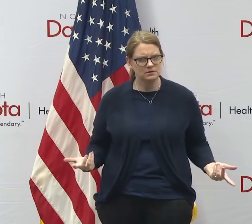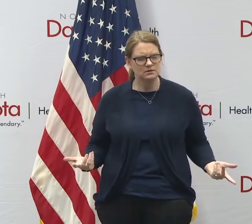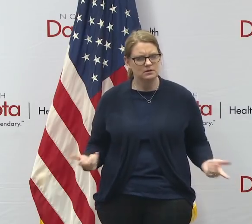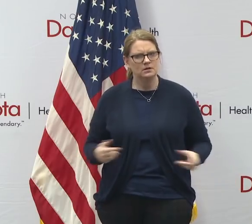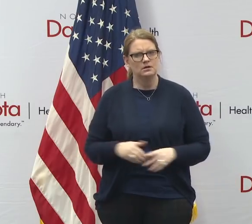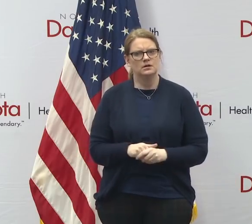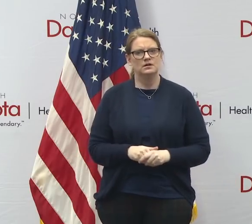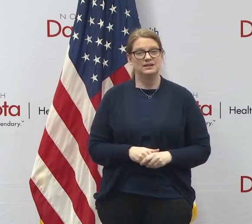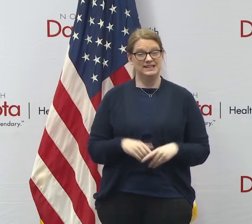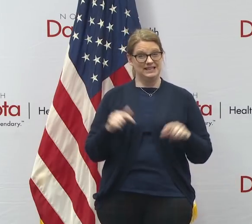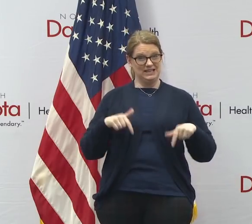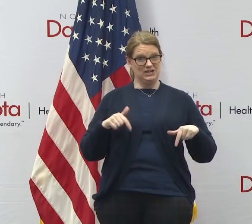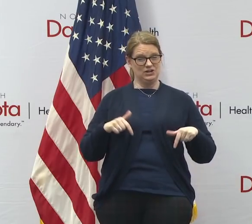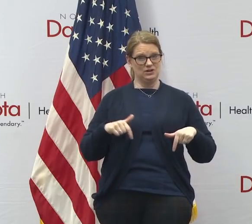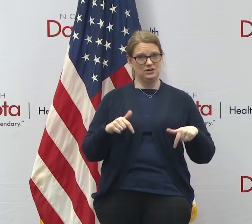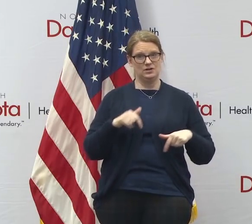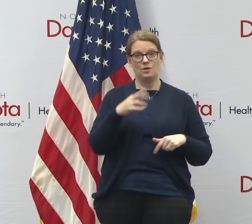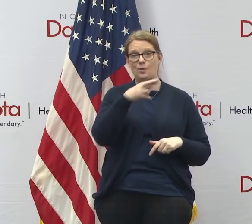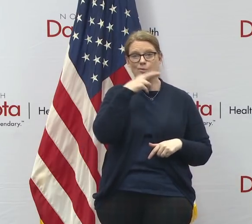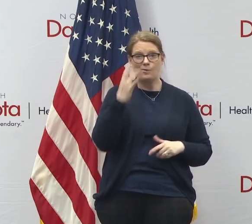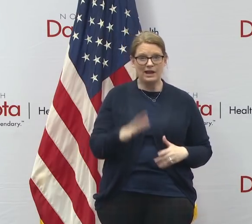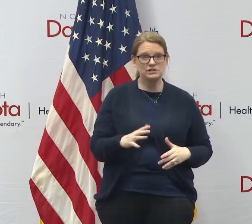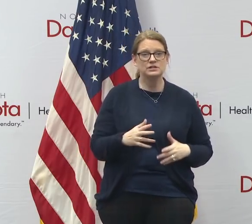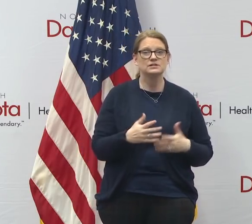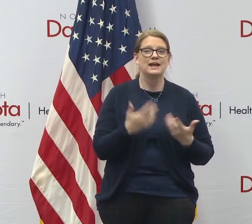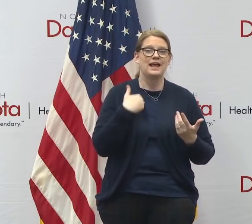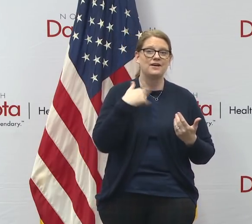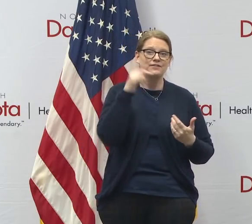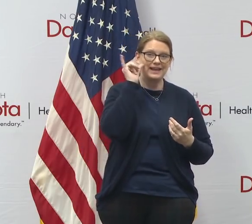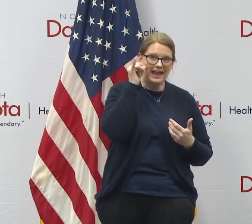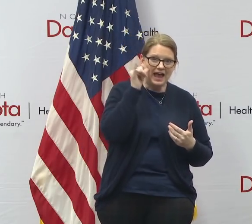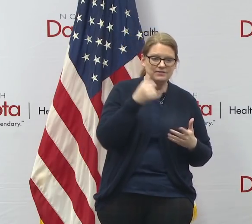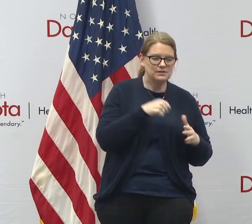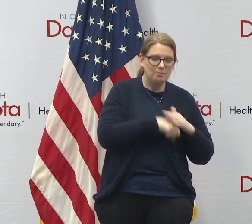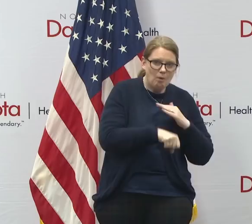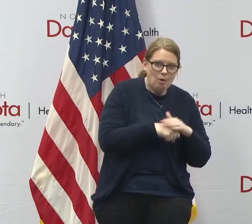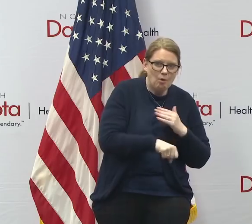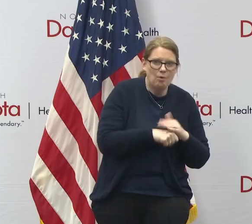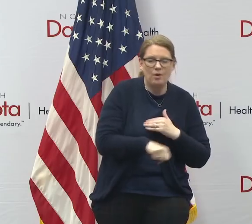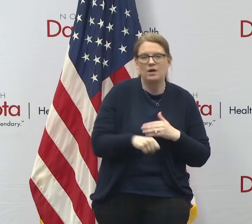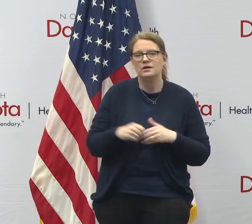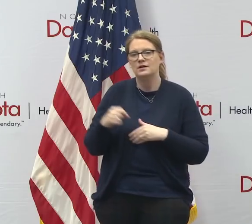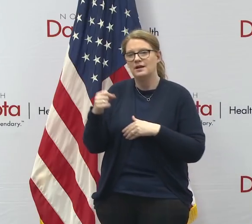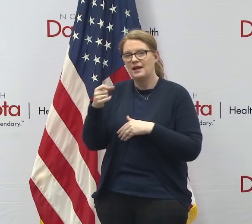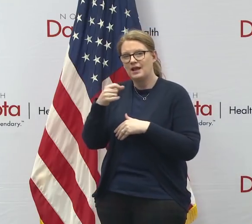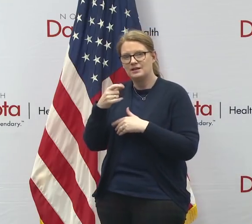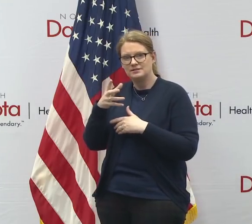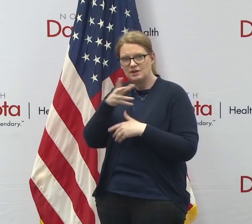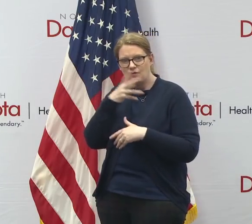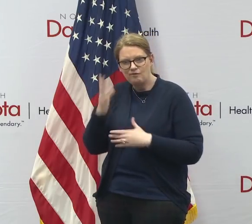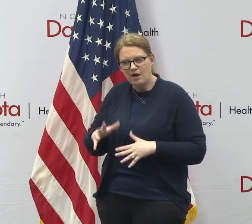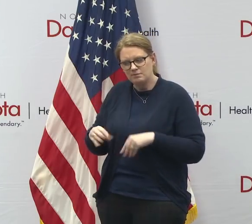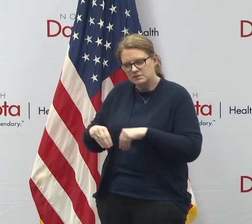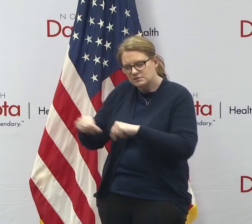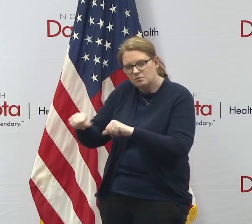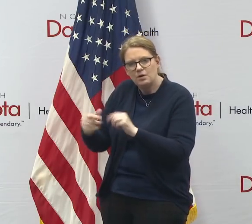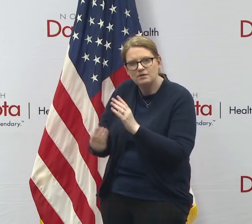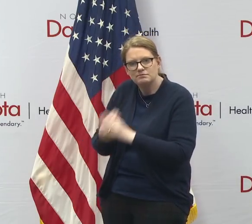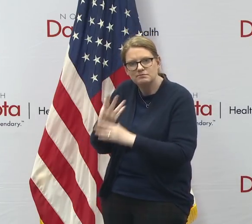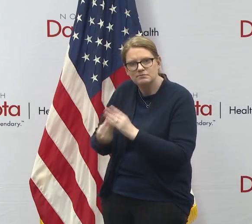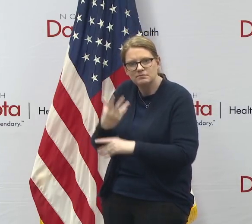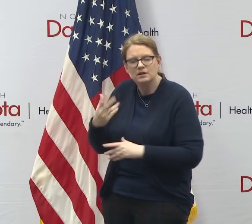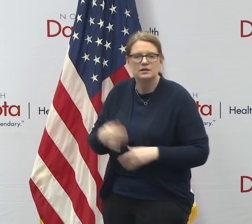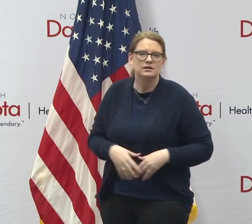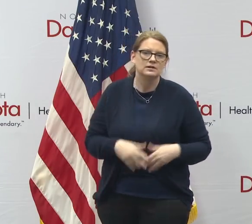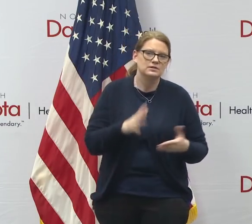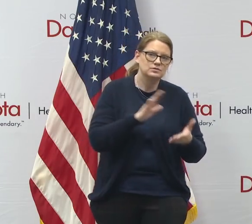what's going on right now, ranchers that are delivering calves, and farmers that got to get ready for spring planting, and school